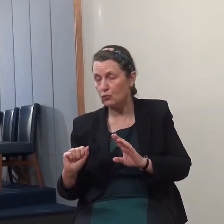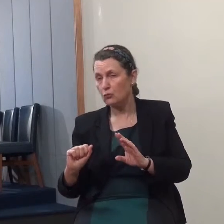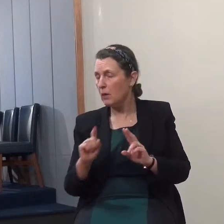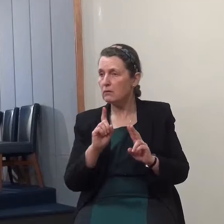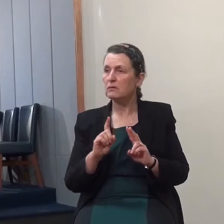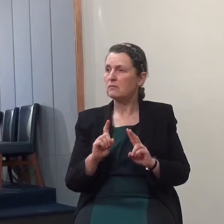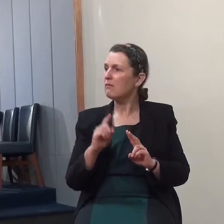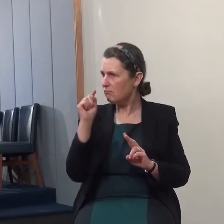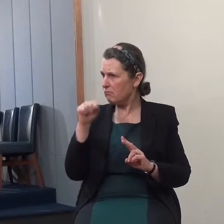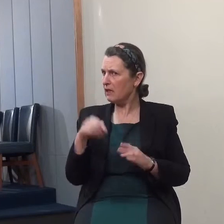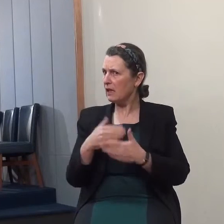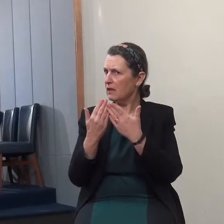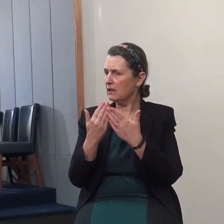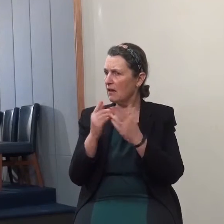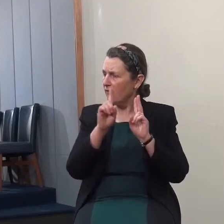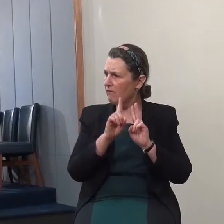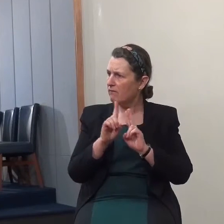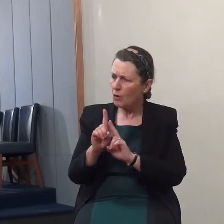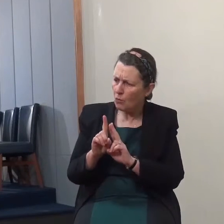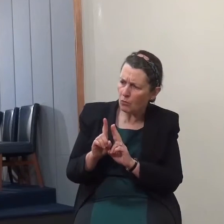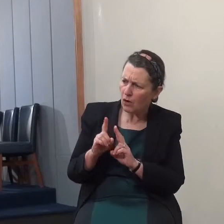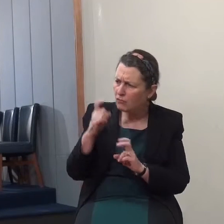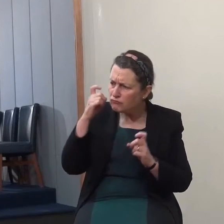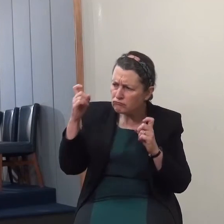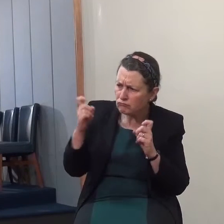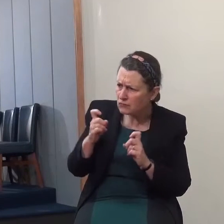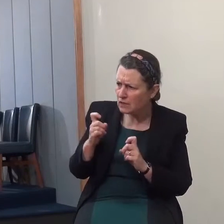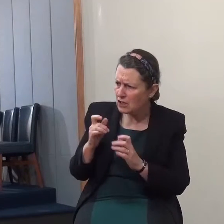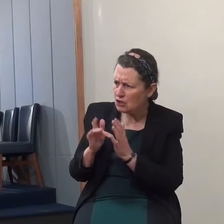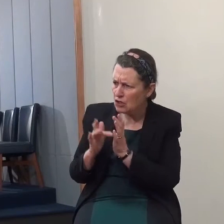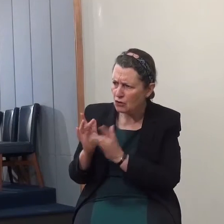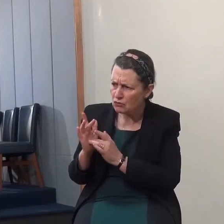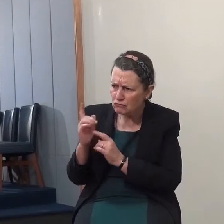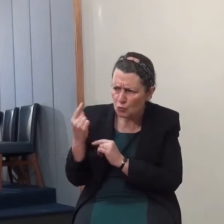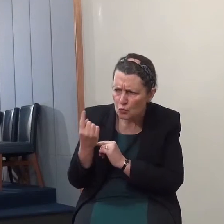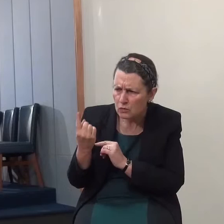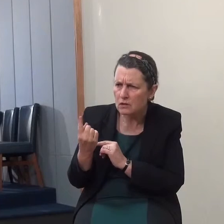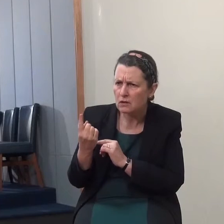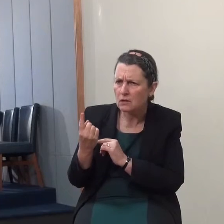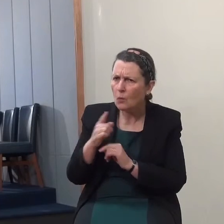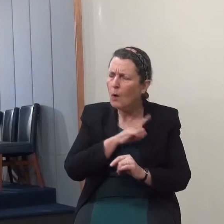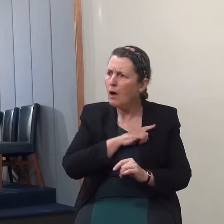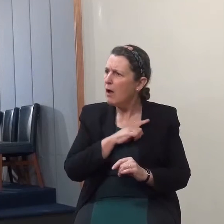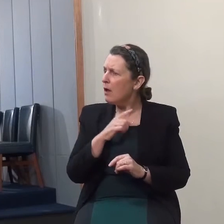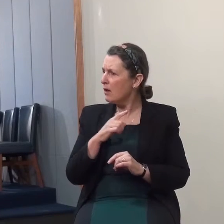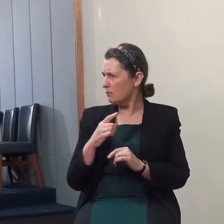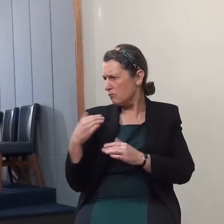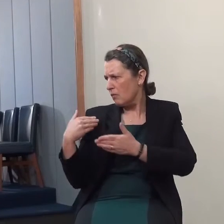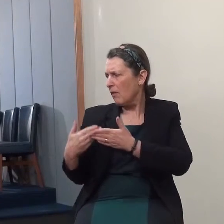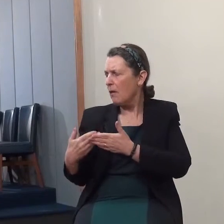what he intended to do. They greatly respected John the Baptist, and they heard